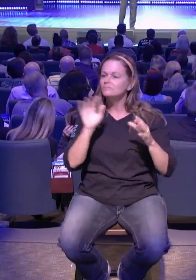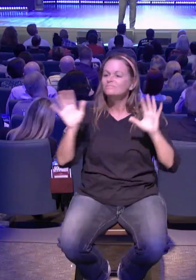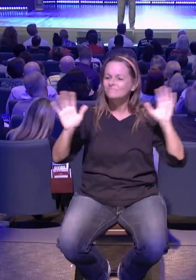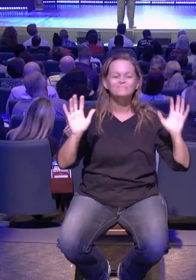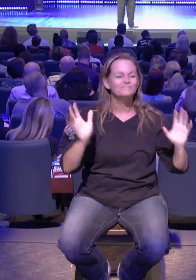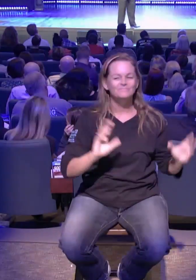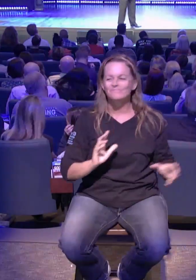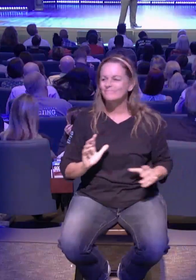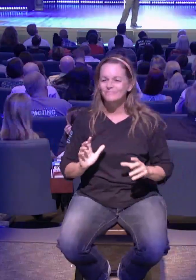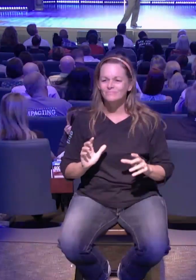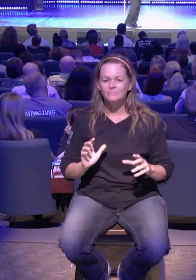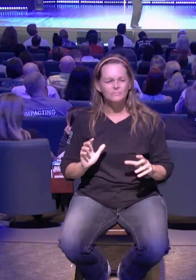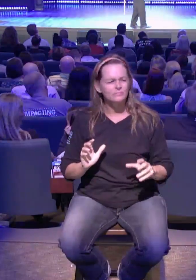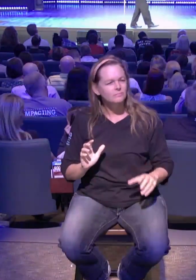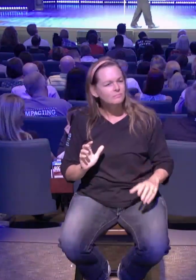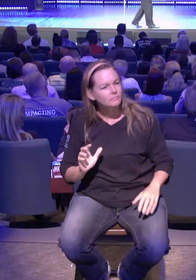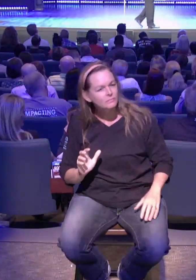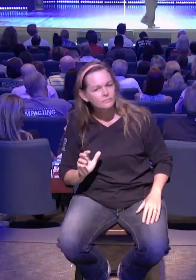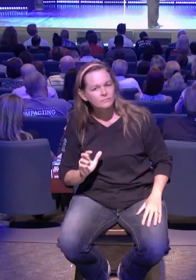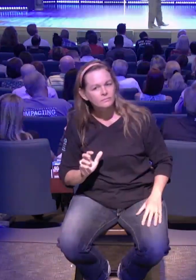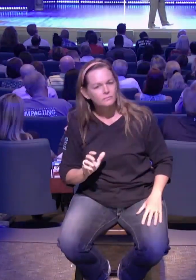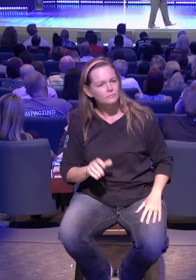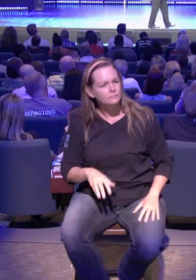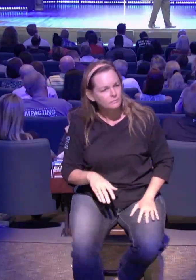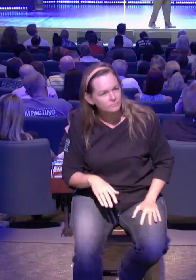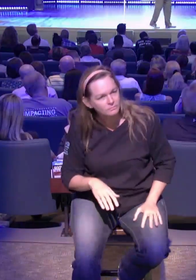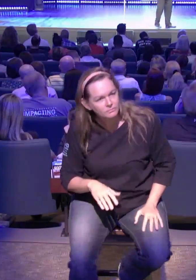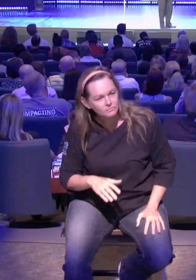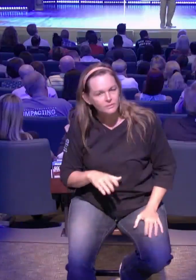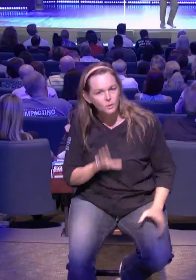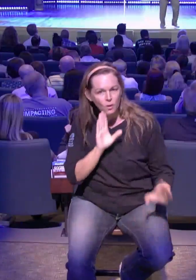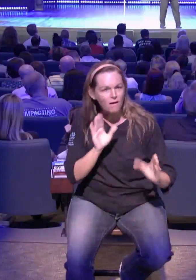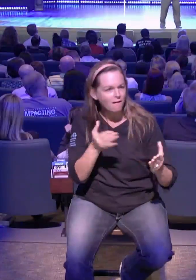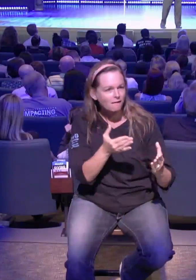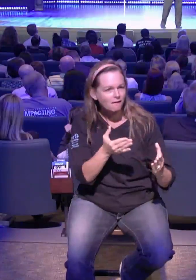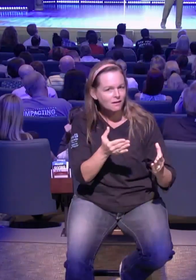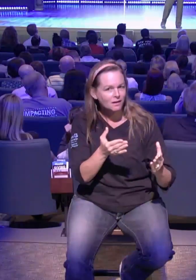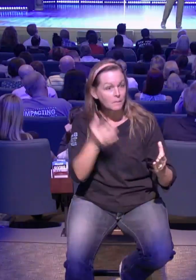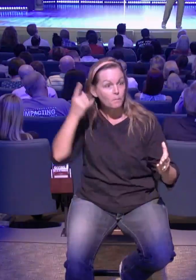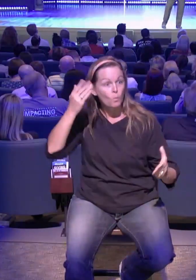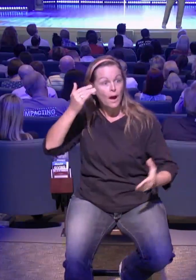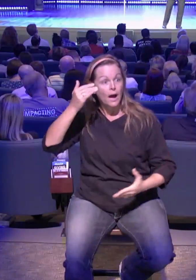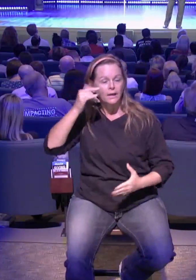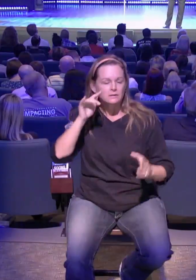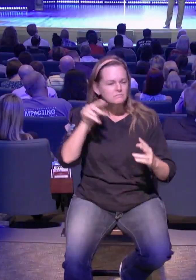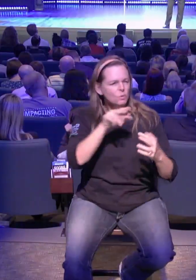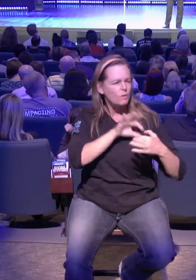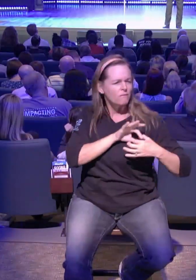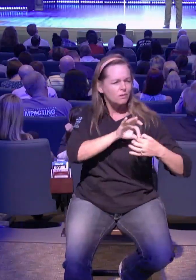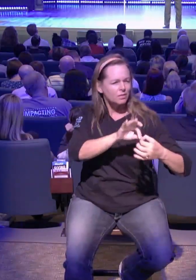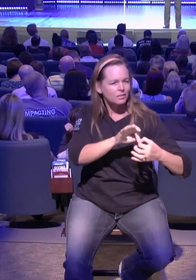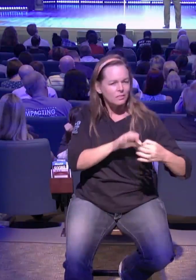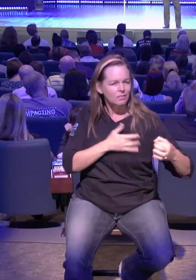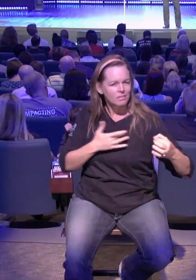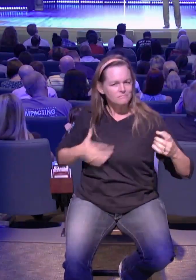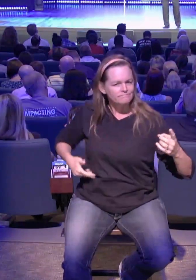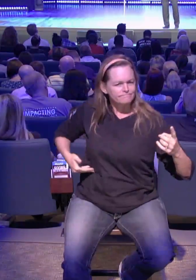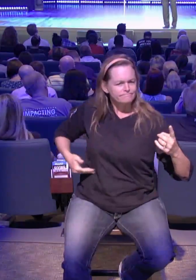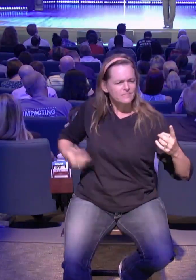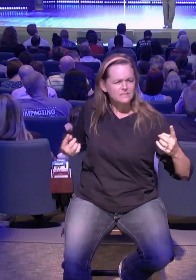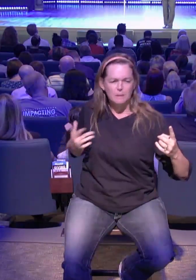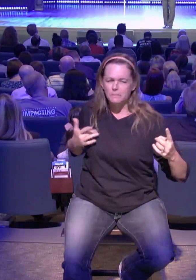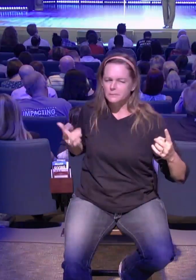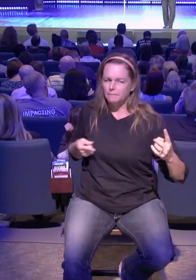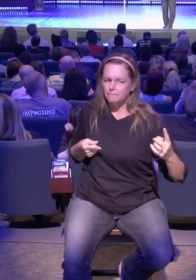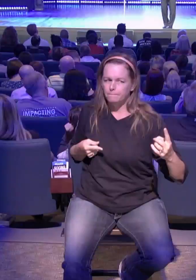It's so easy to keep the focus inward when really God has ordained us as his followers to keep our focus outward. And the more time we spend